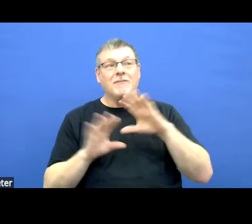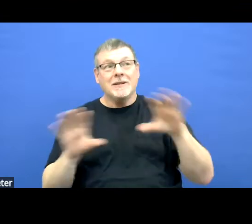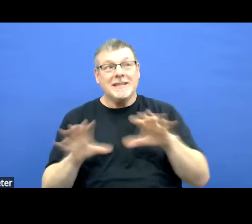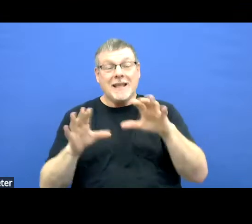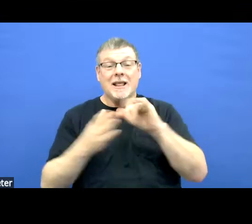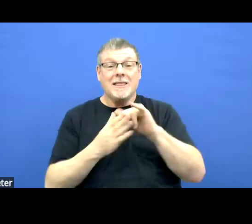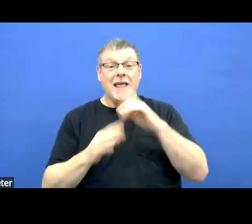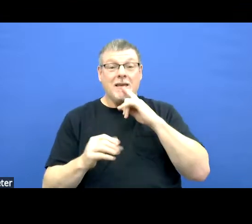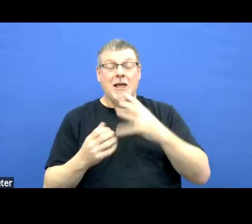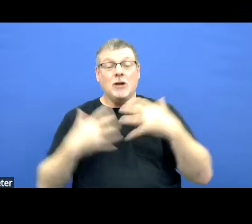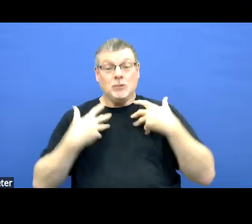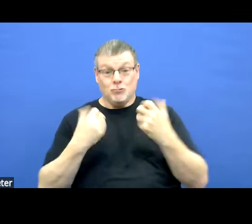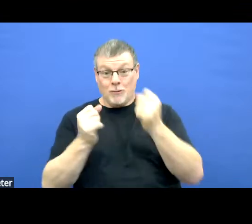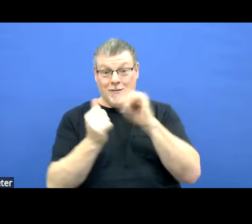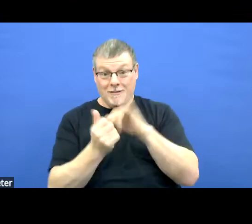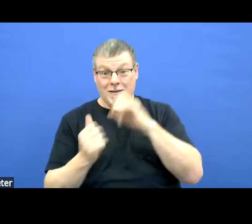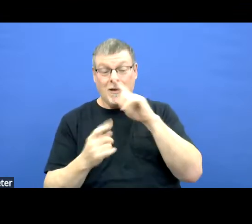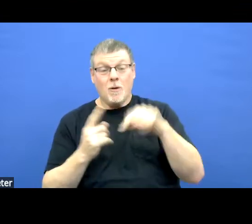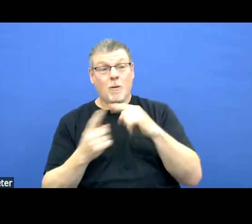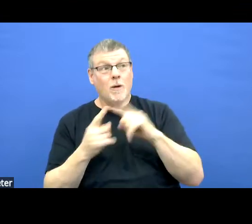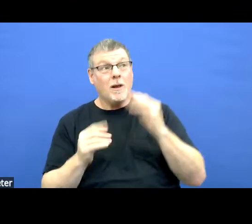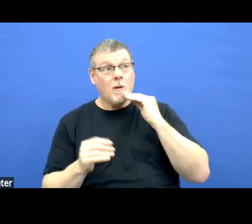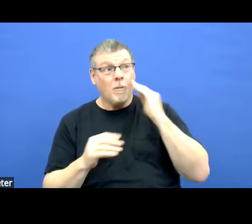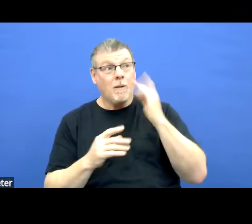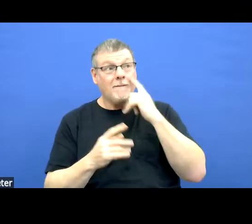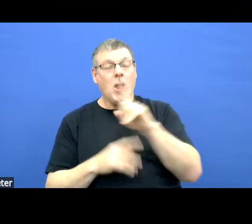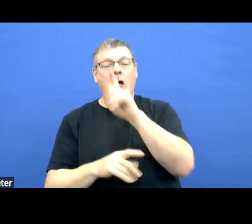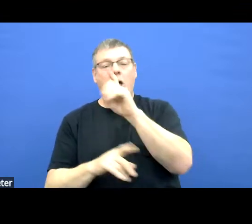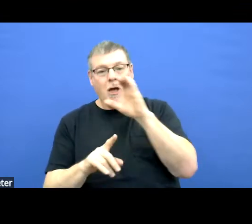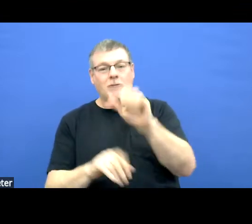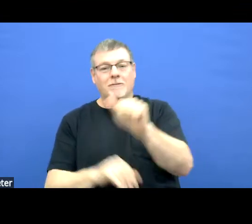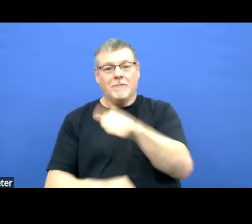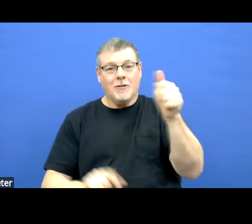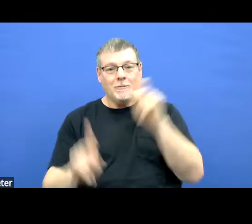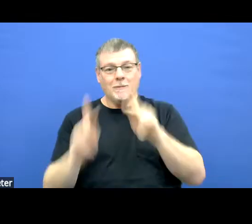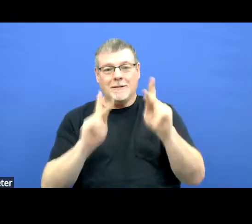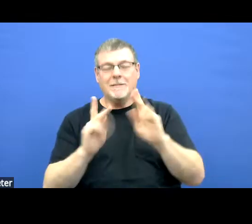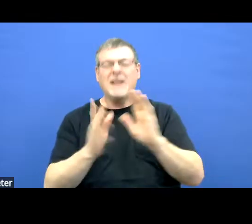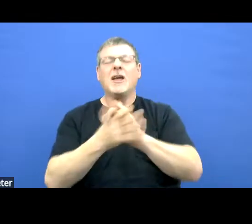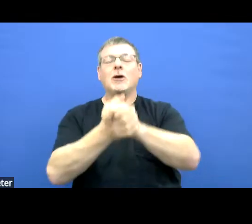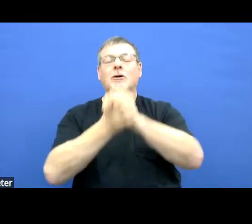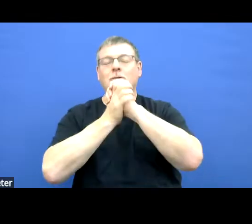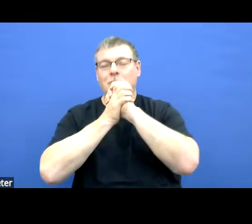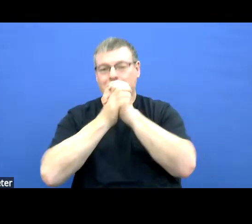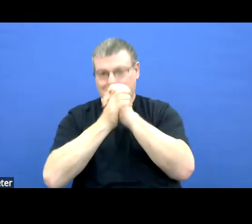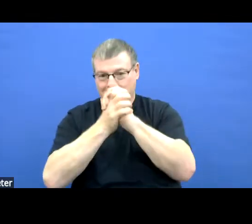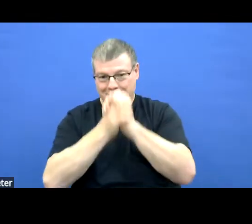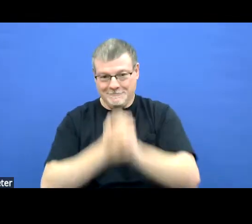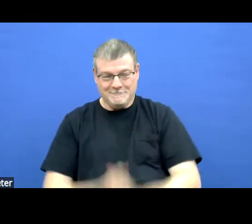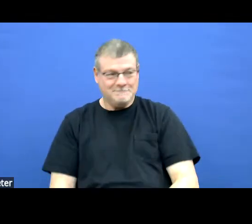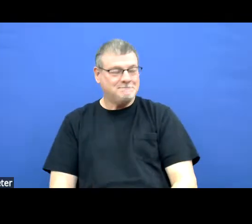she strengthens not only her own home, but hundreds of others. Congratulations.